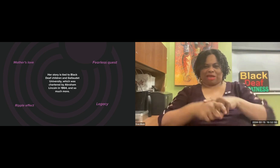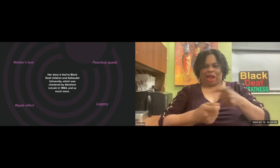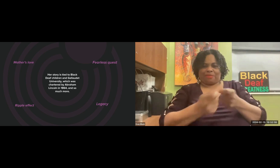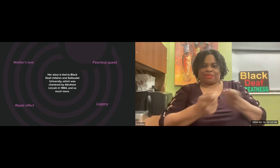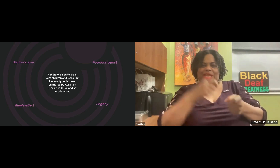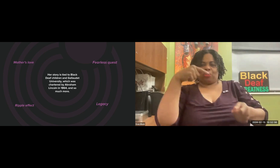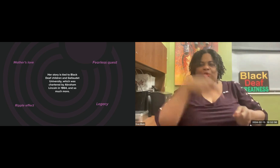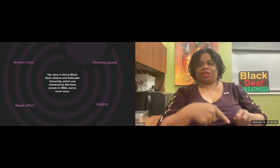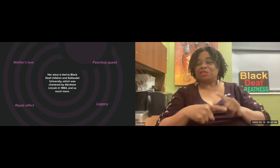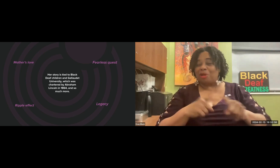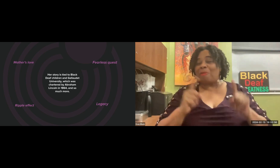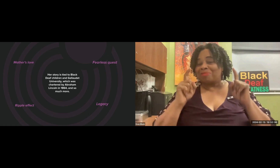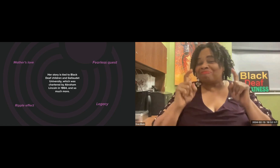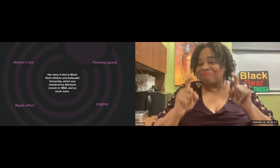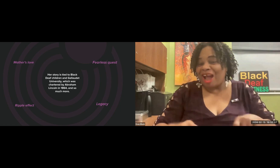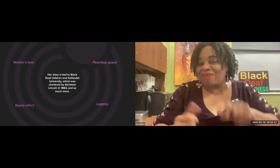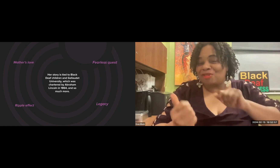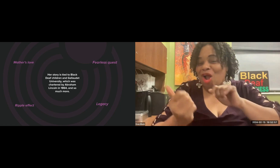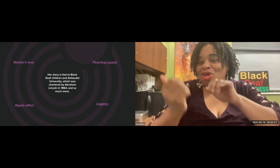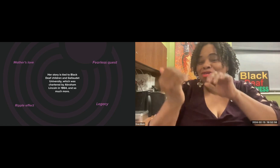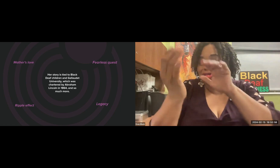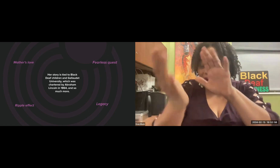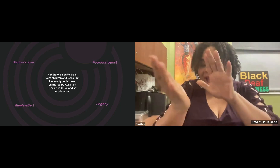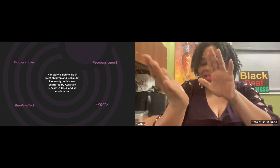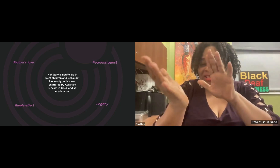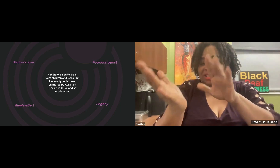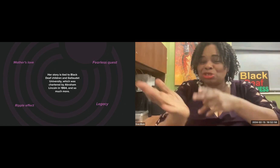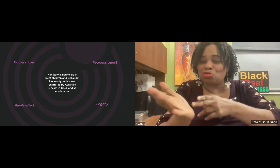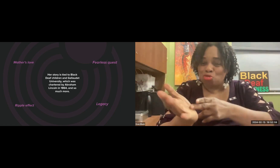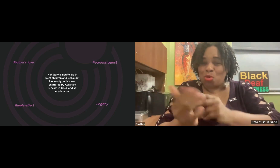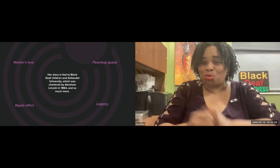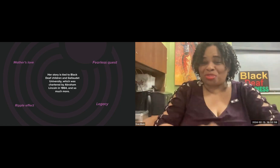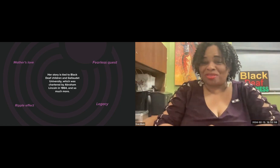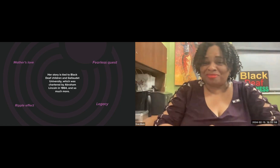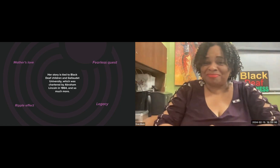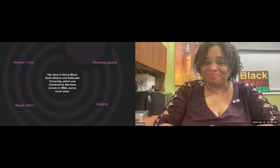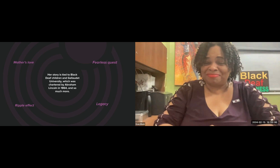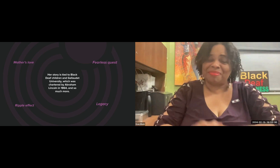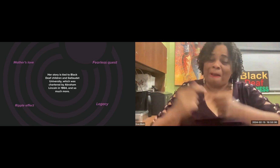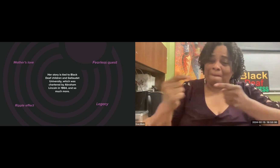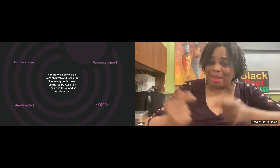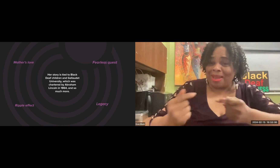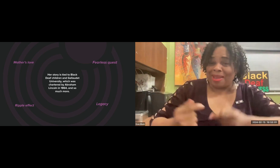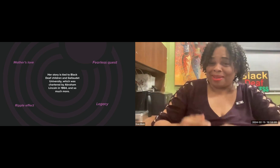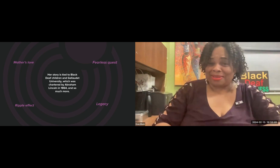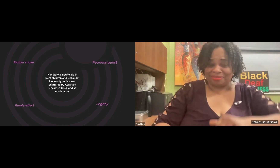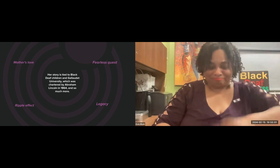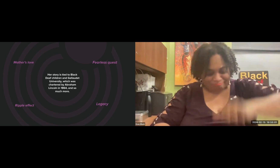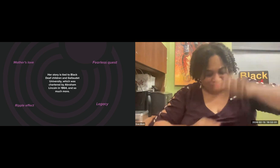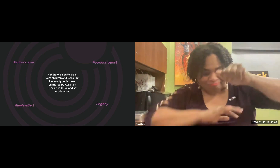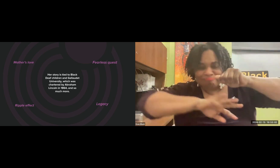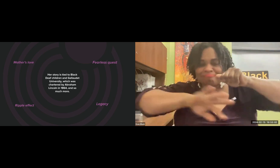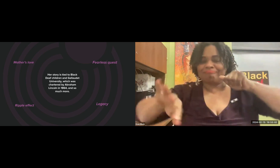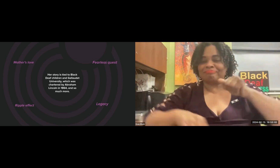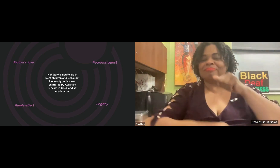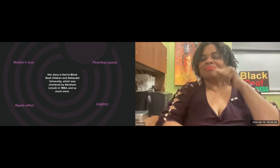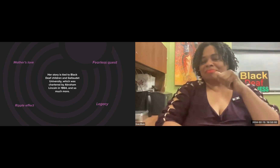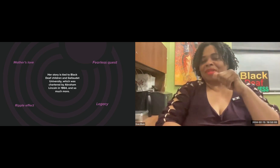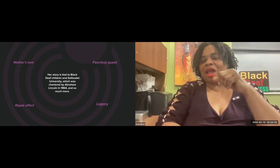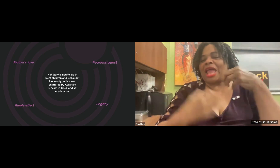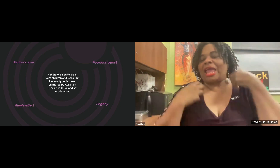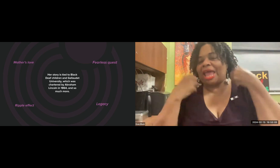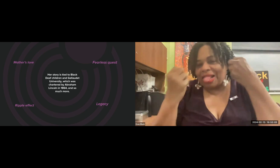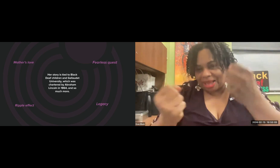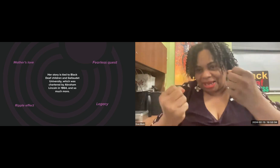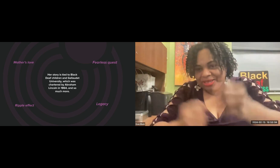healing. People have a very difficult time with this, but we do have to address these historical wrongs. We have